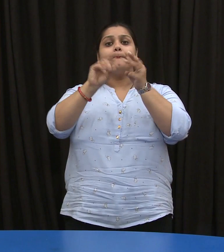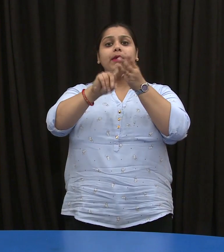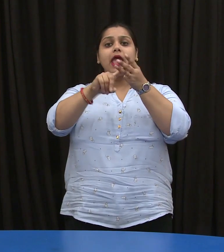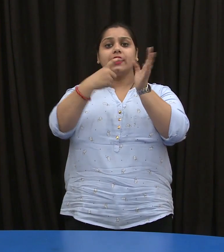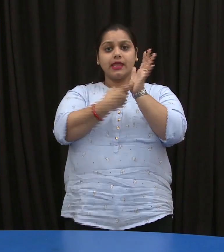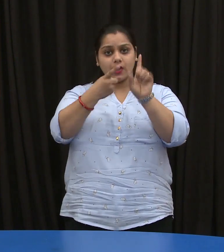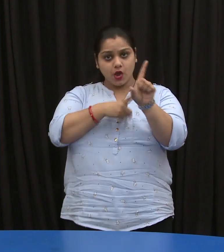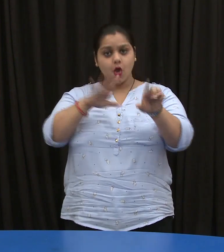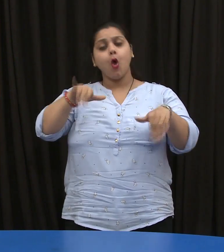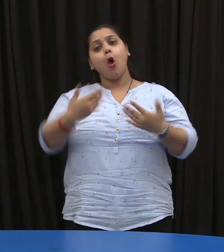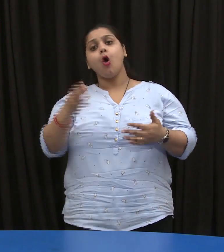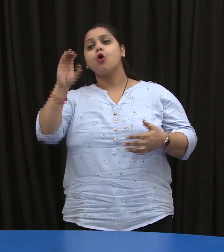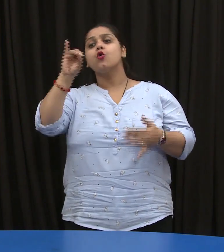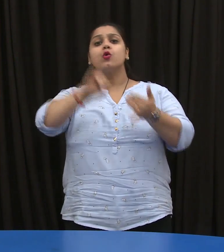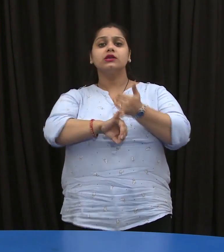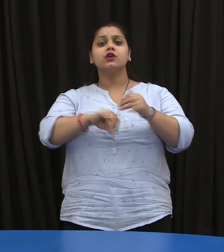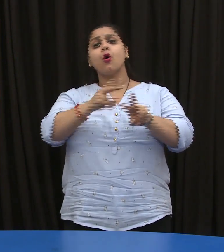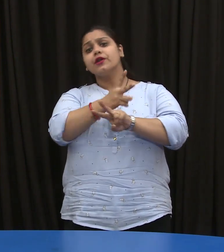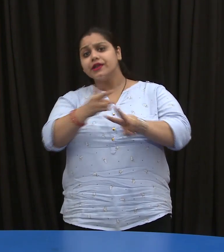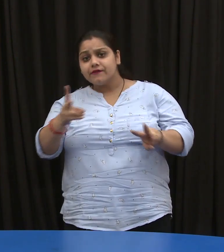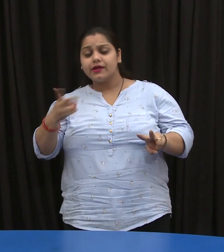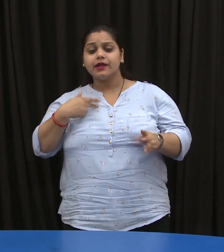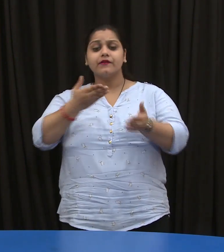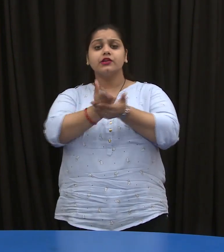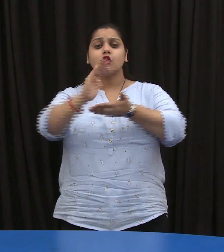OS and flavors of the open source operating system